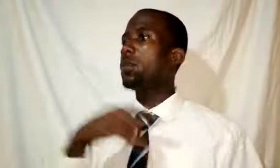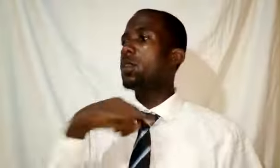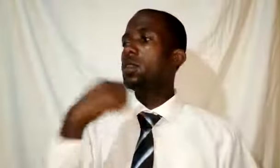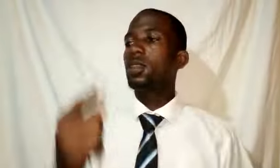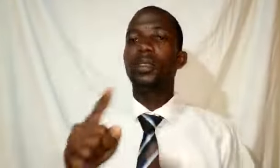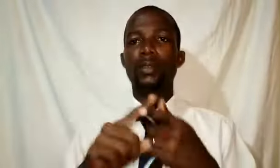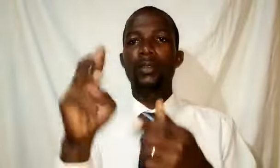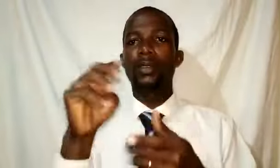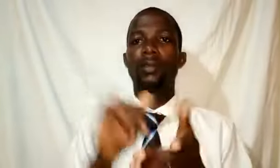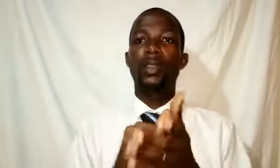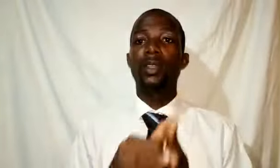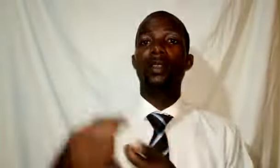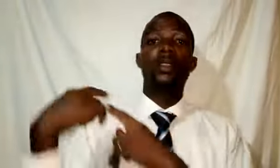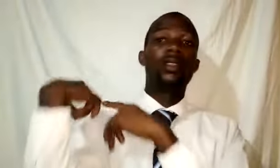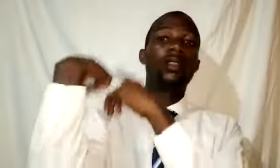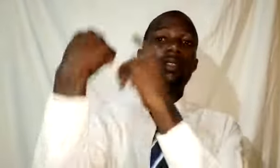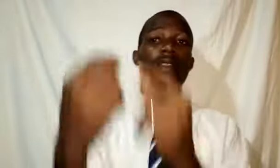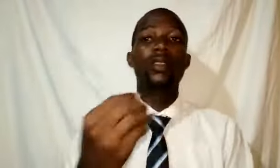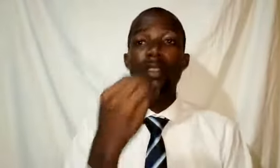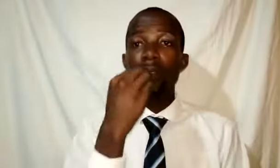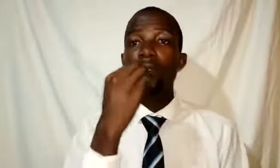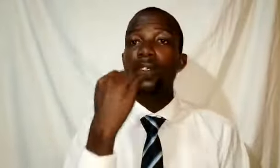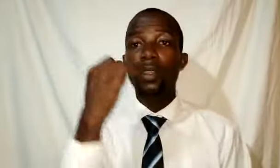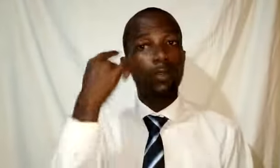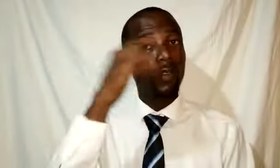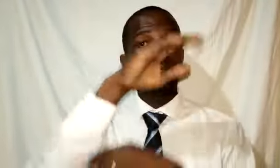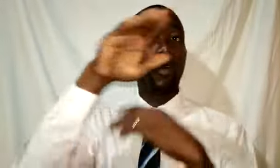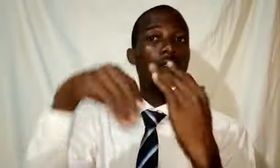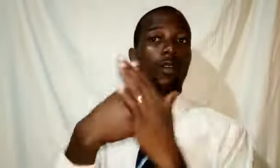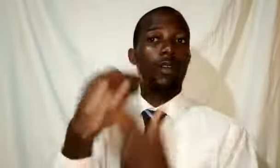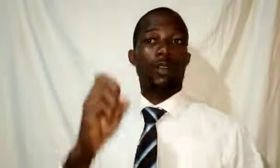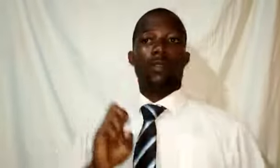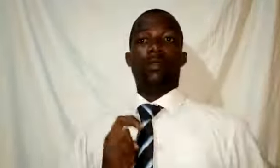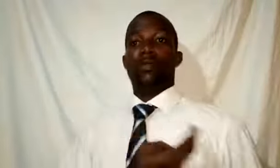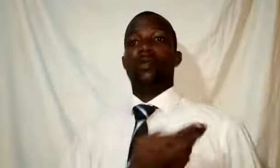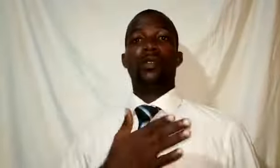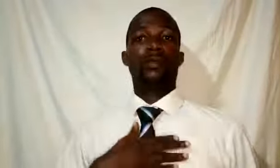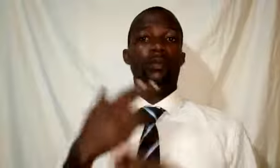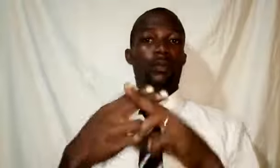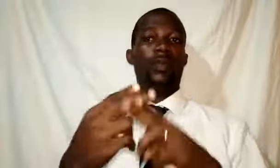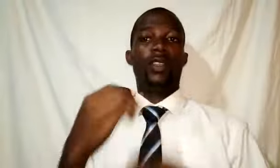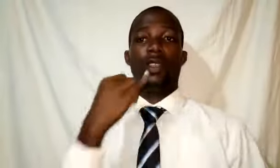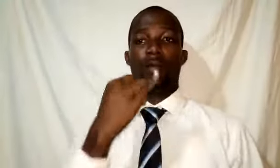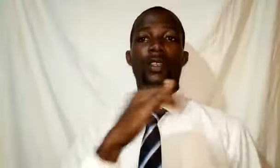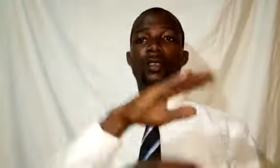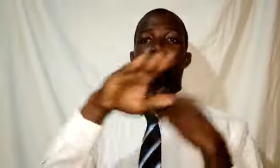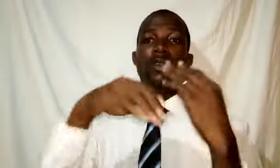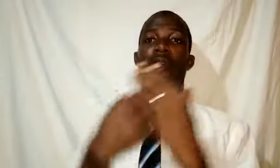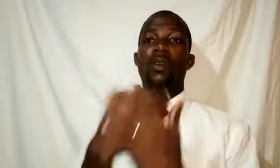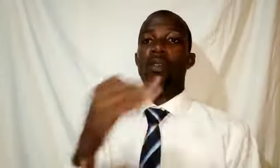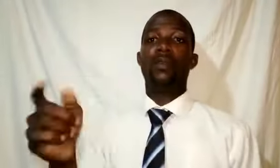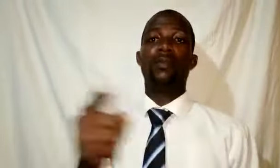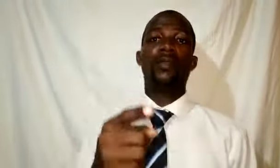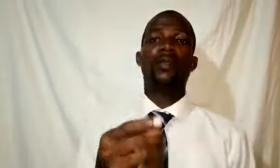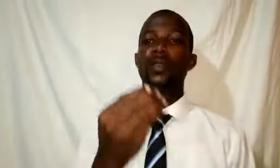stated that since the food was for all of you and his chosen name was All of You, the food was for